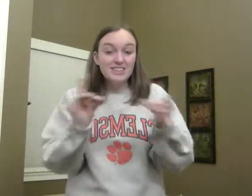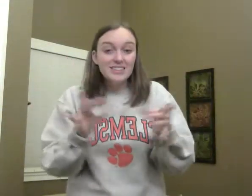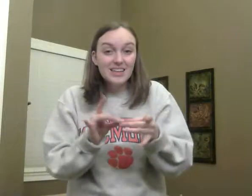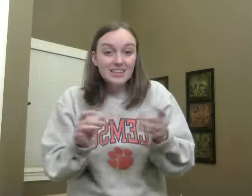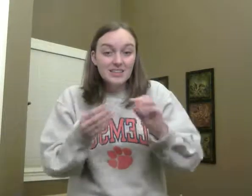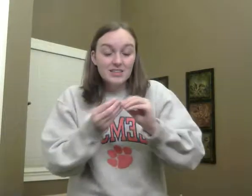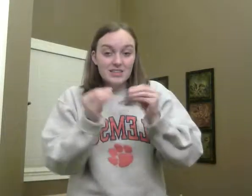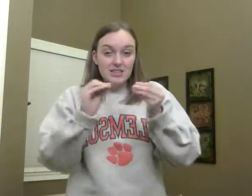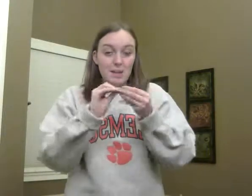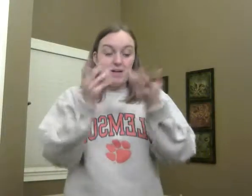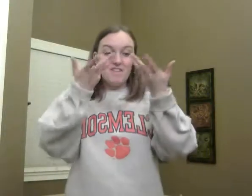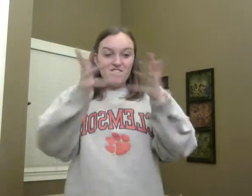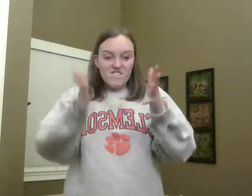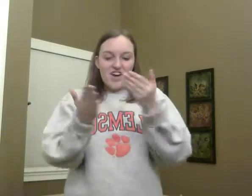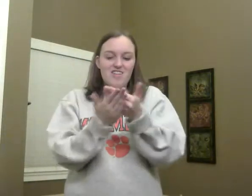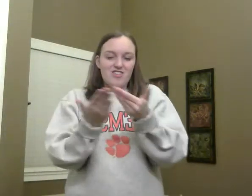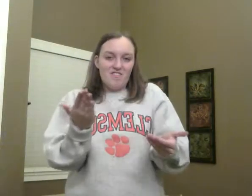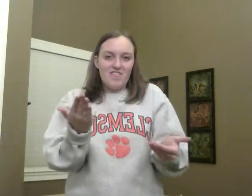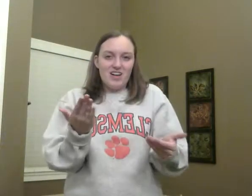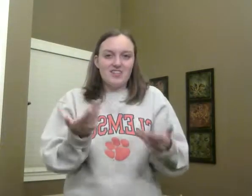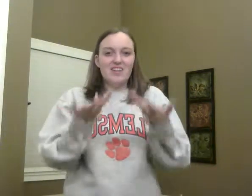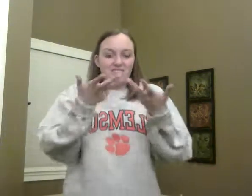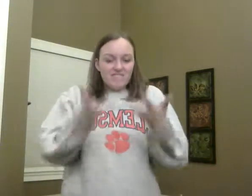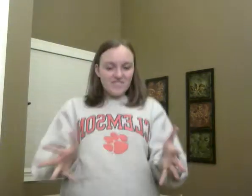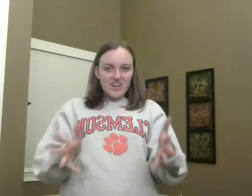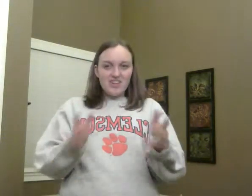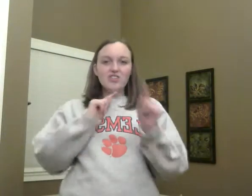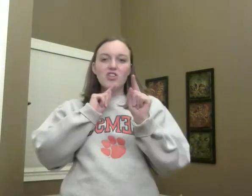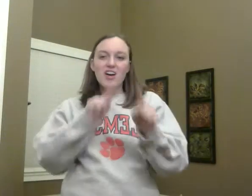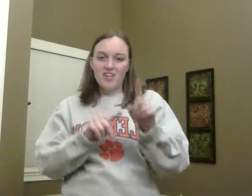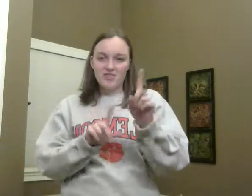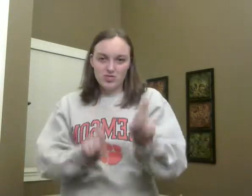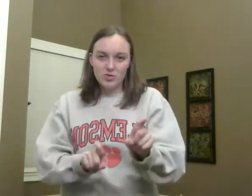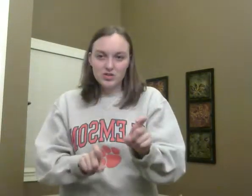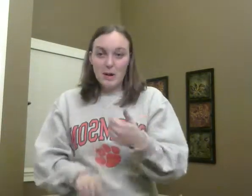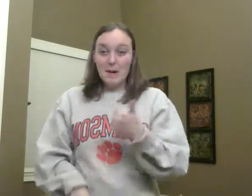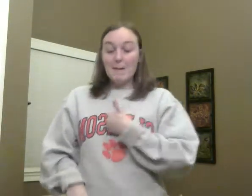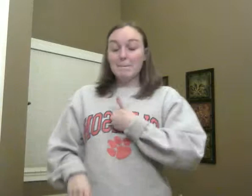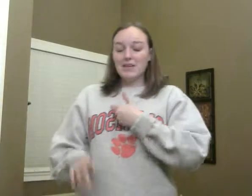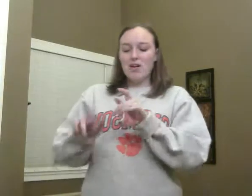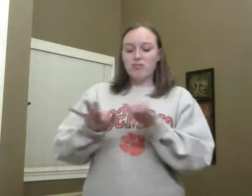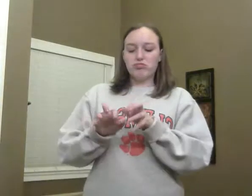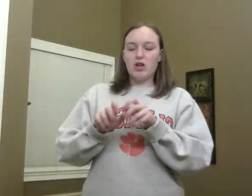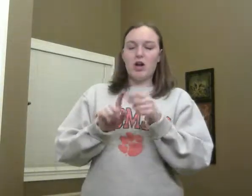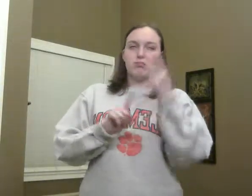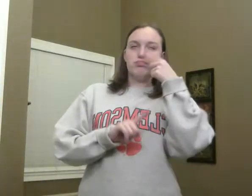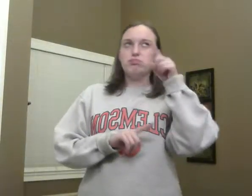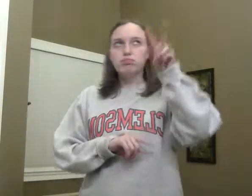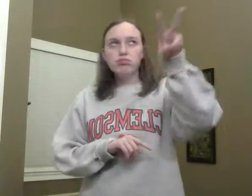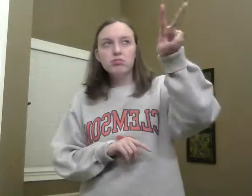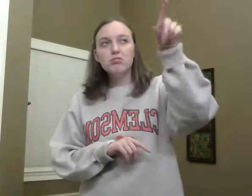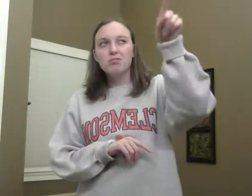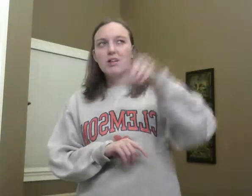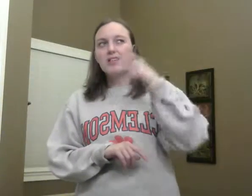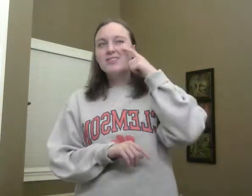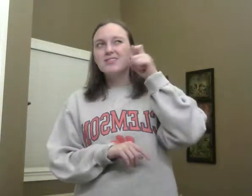our fact, but then we answer our question. And I'm going to type the answer up here. That way you'll make sure you've highlighted the correct